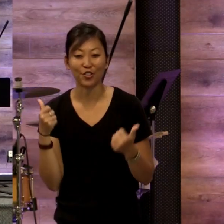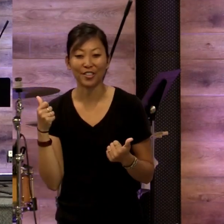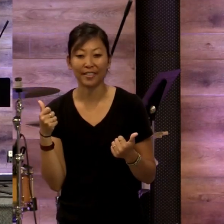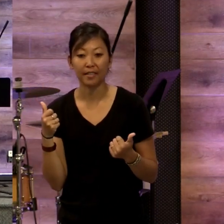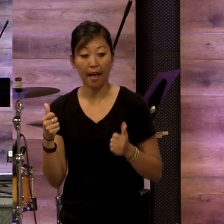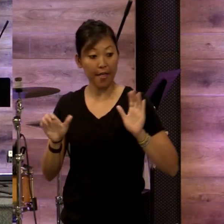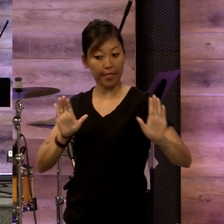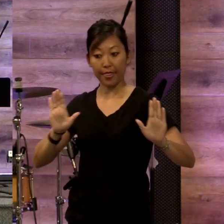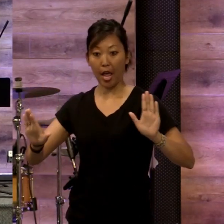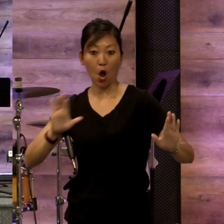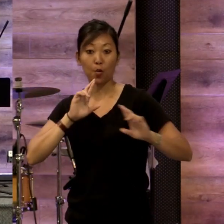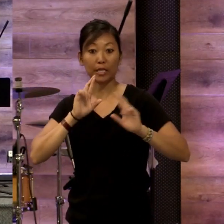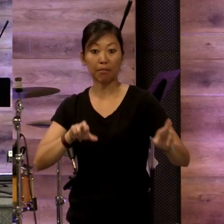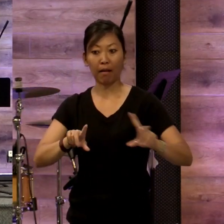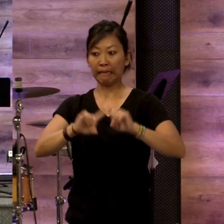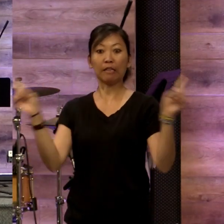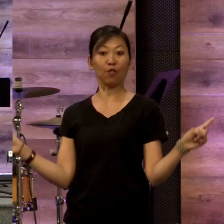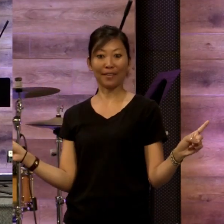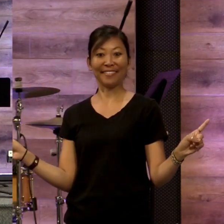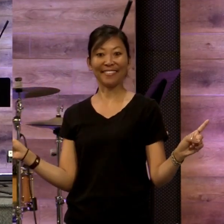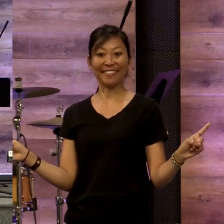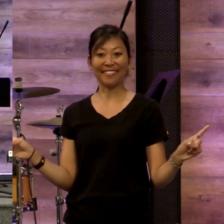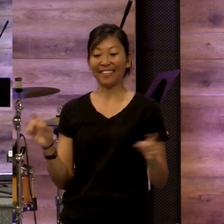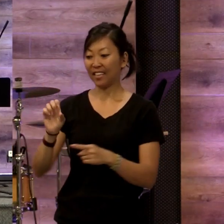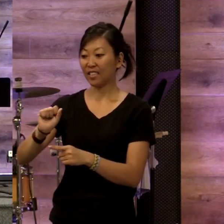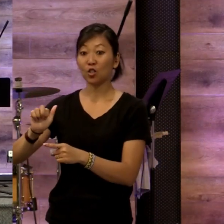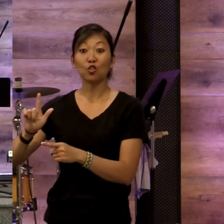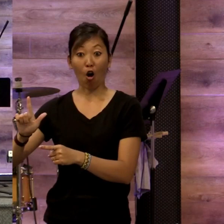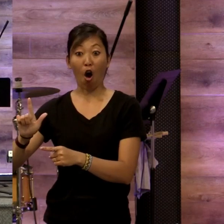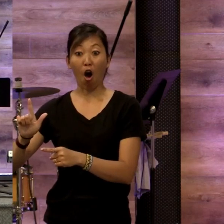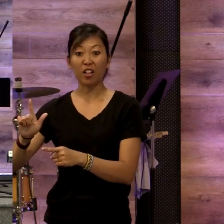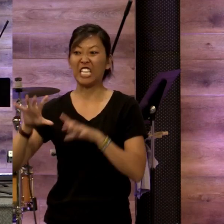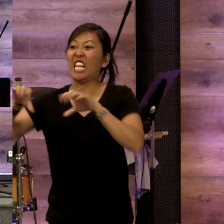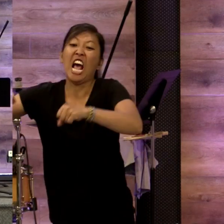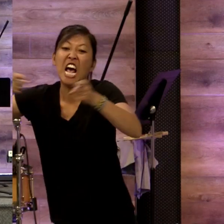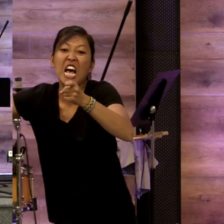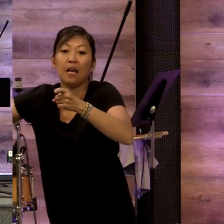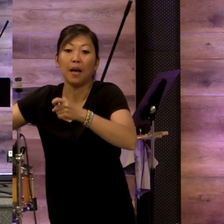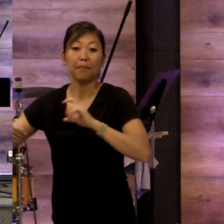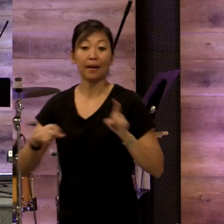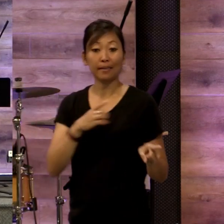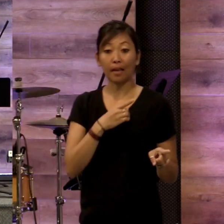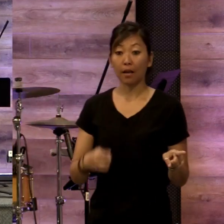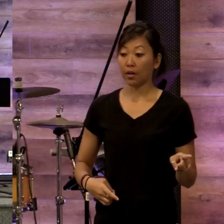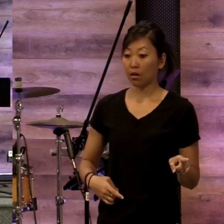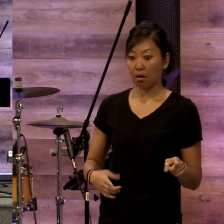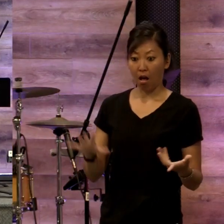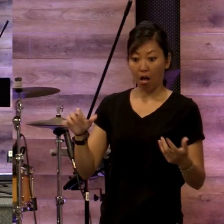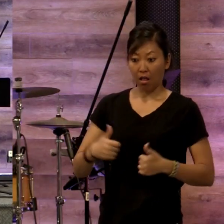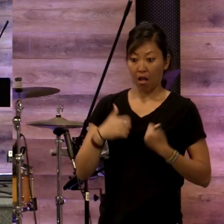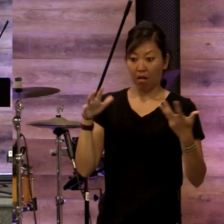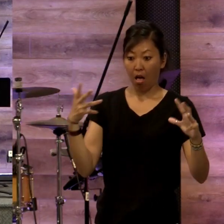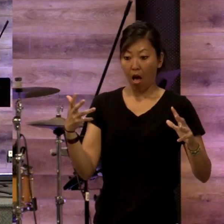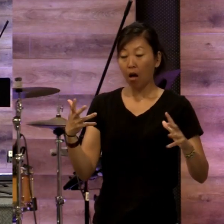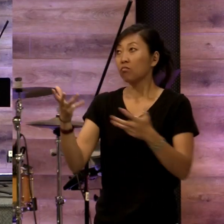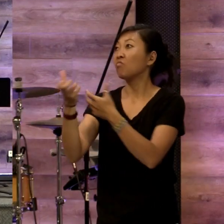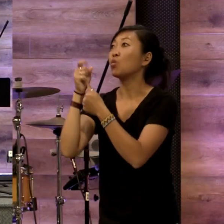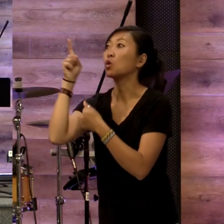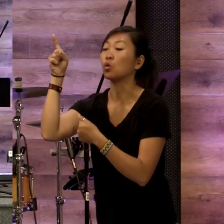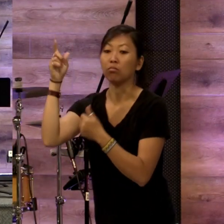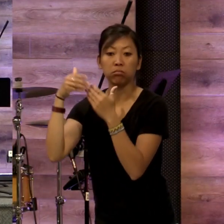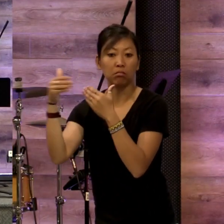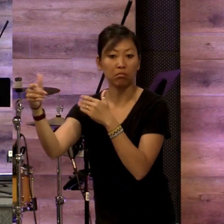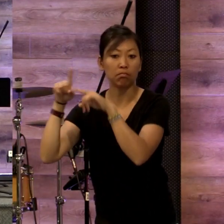Lord? Saul is kind of the anti-hero, and David here becomes the hero. Do you see the contrast? Now,